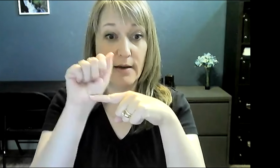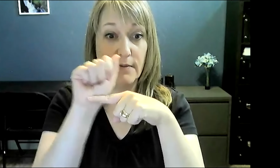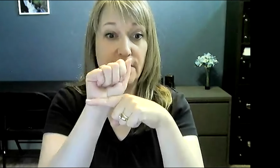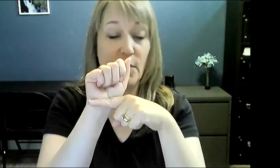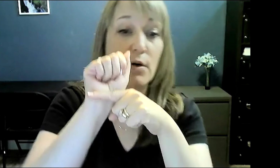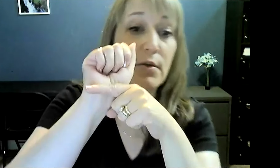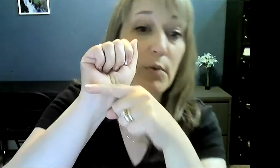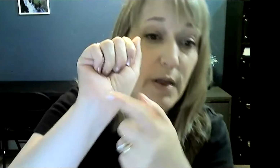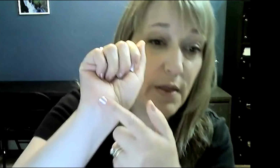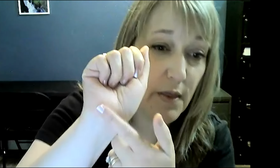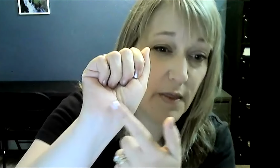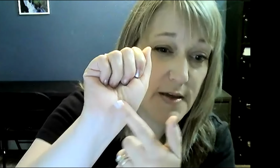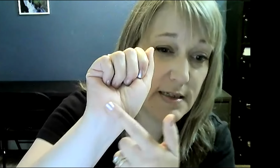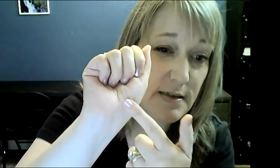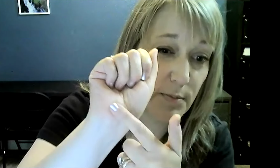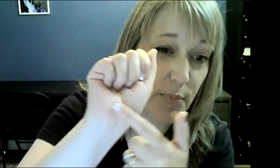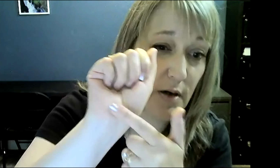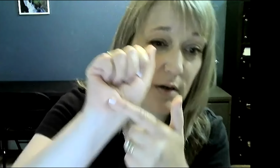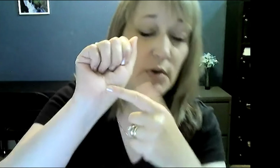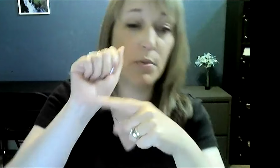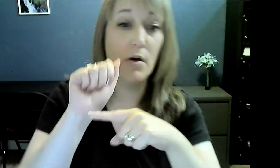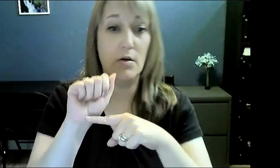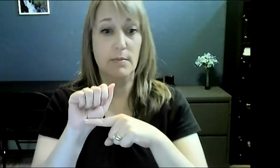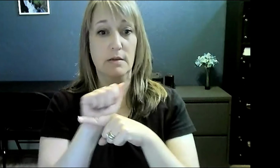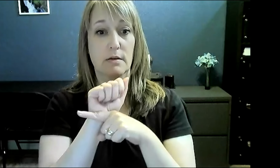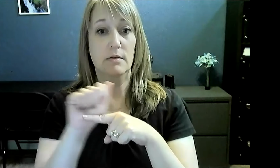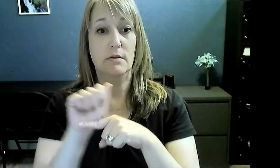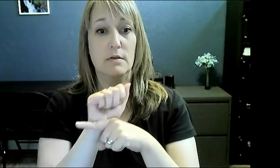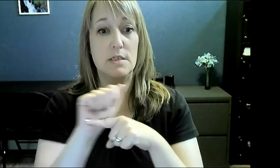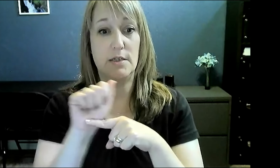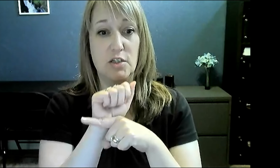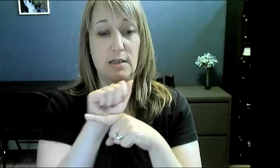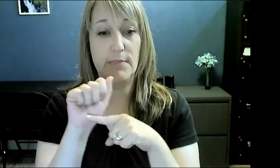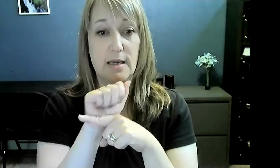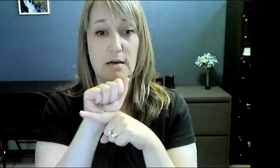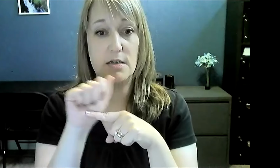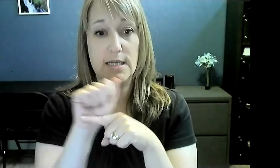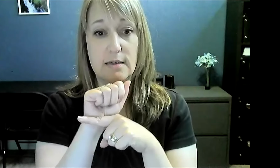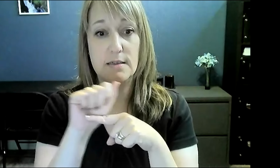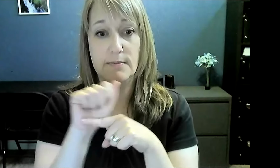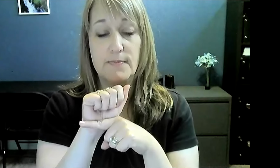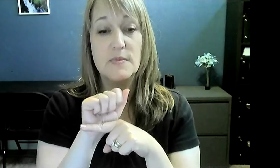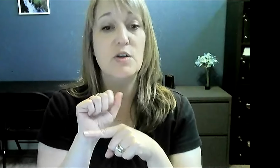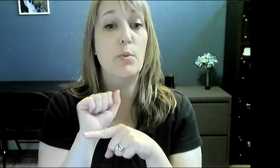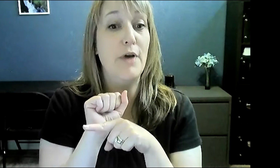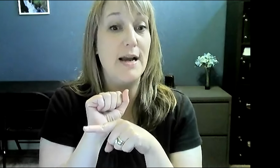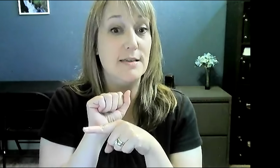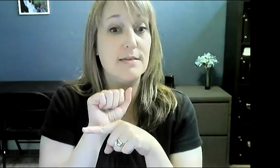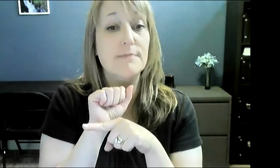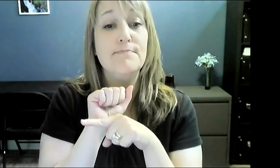and forth with this part of your palm touching, making contact. So practice.